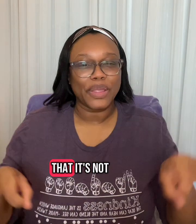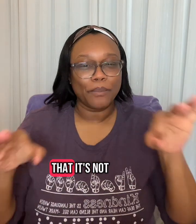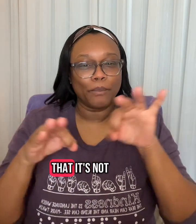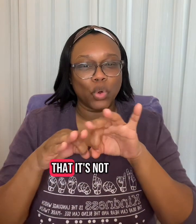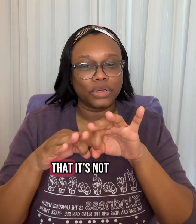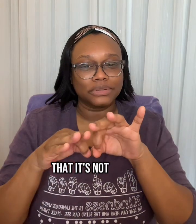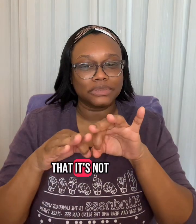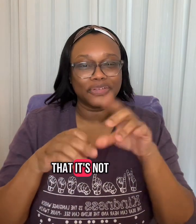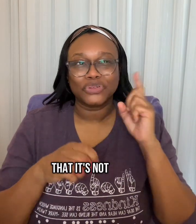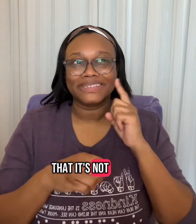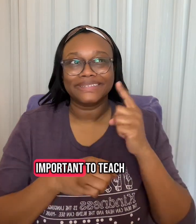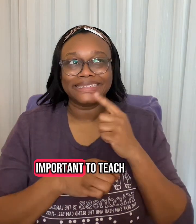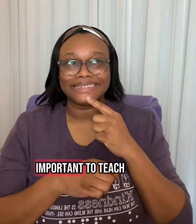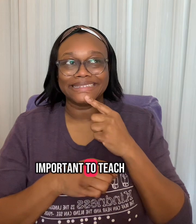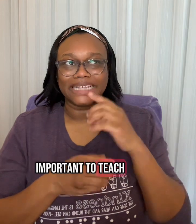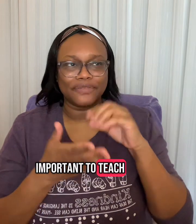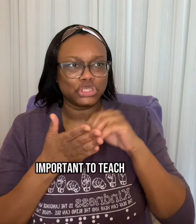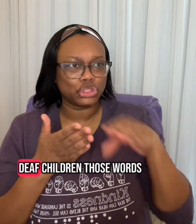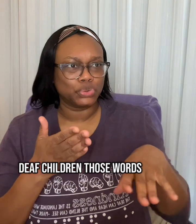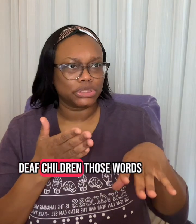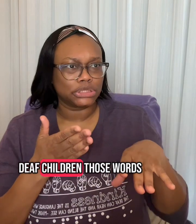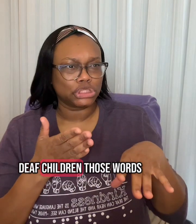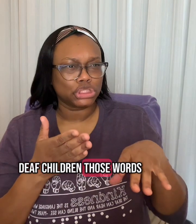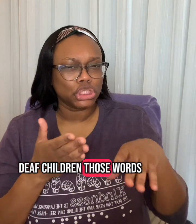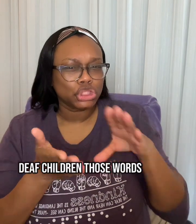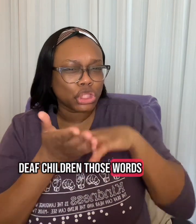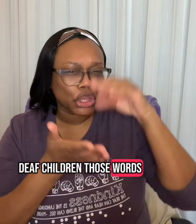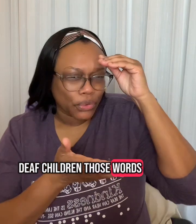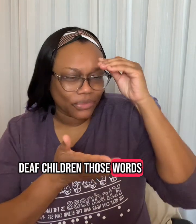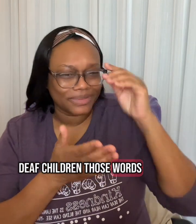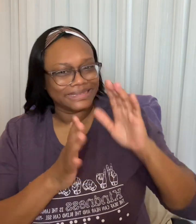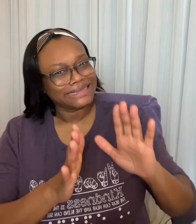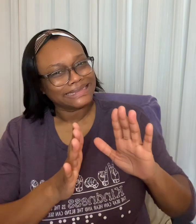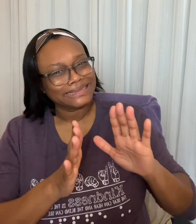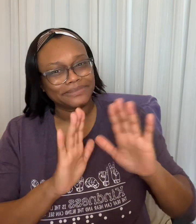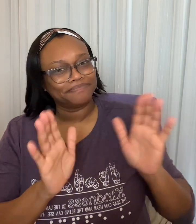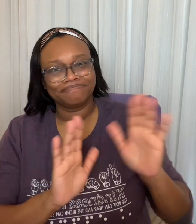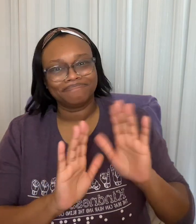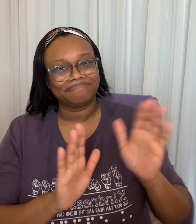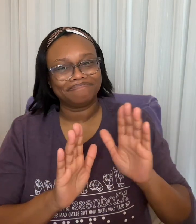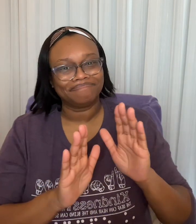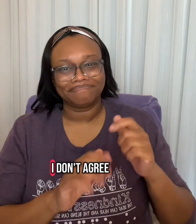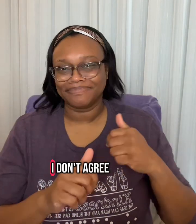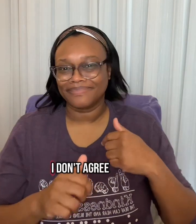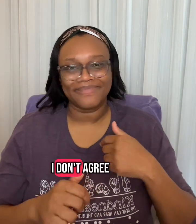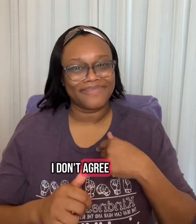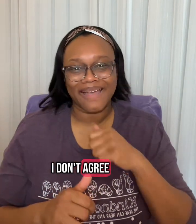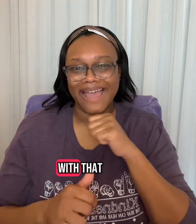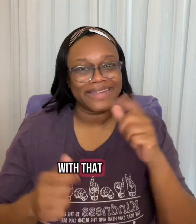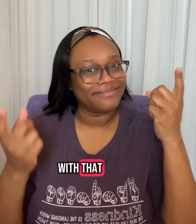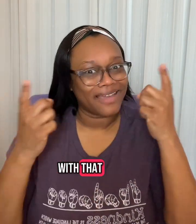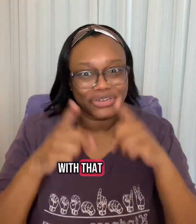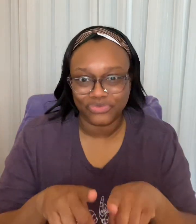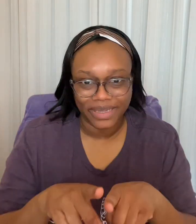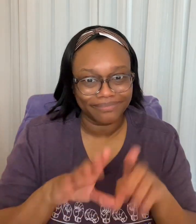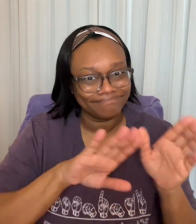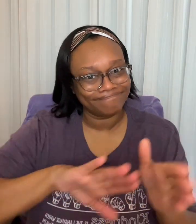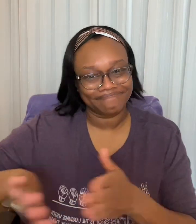that it's not important to teach deaf children those words. I don't agree with that.